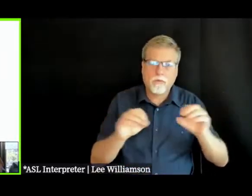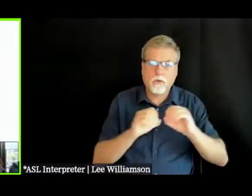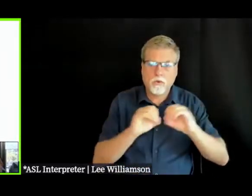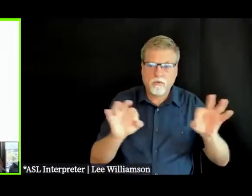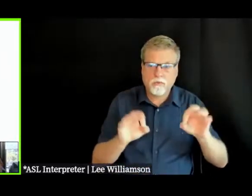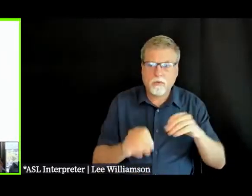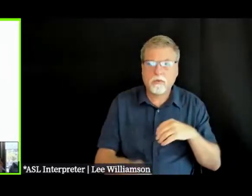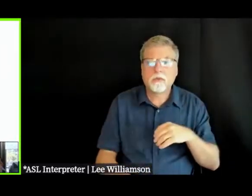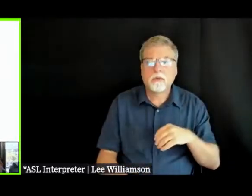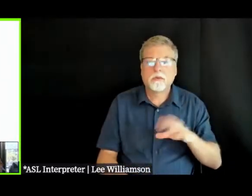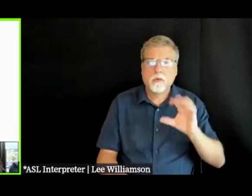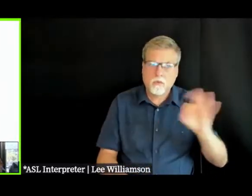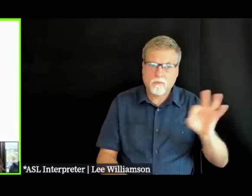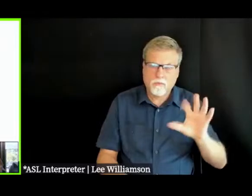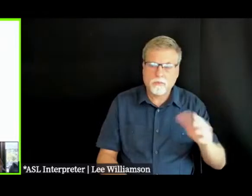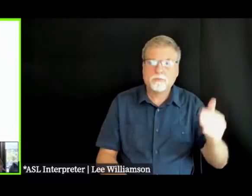little